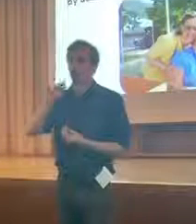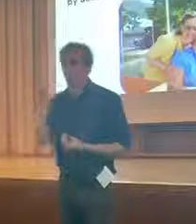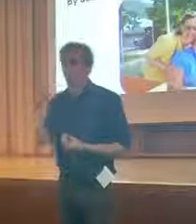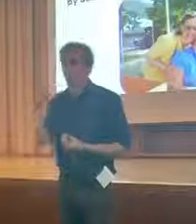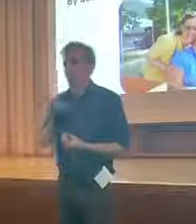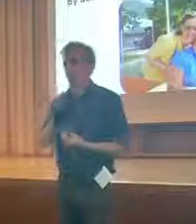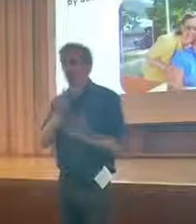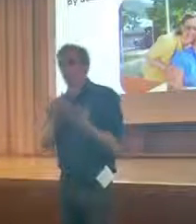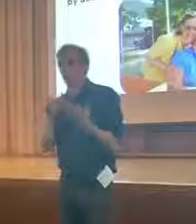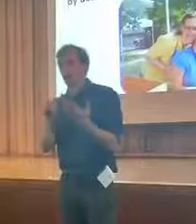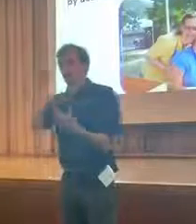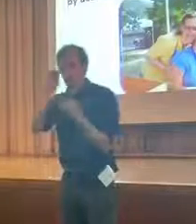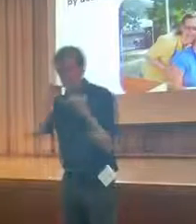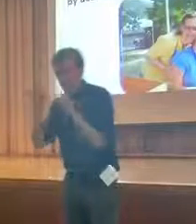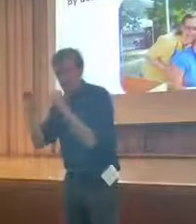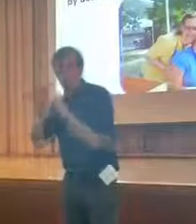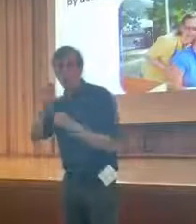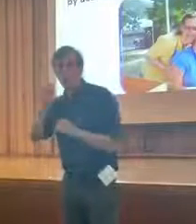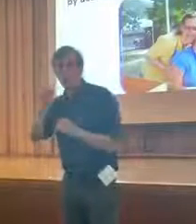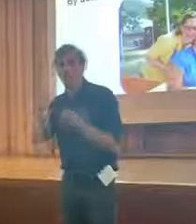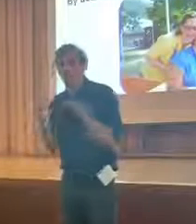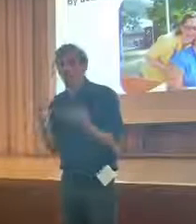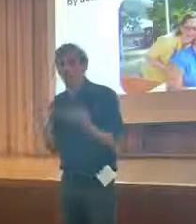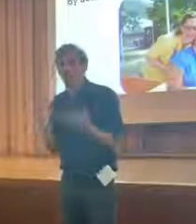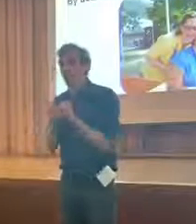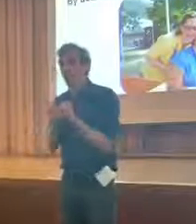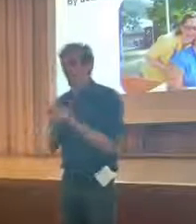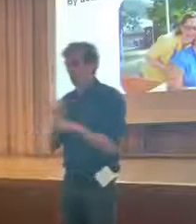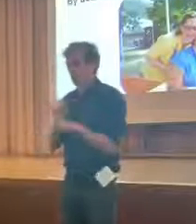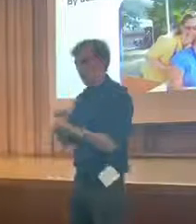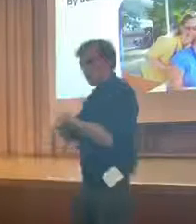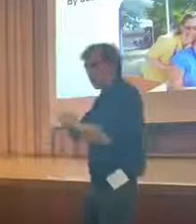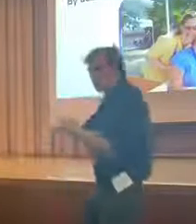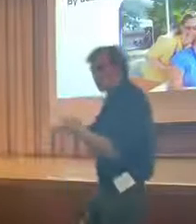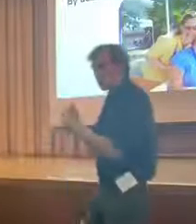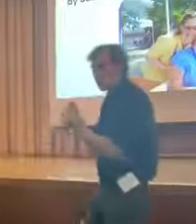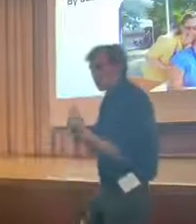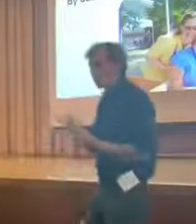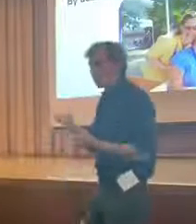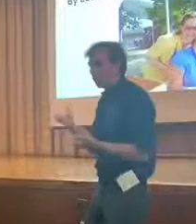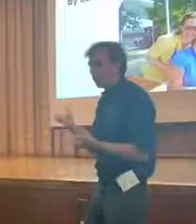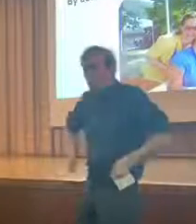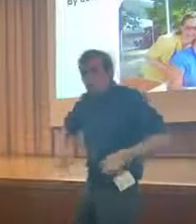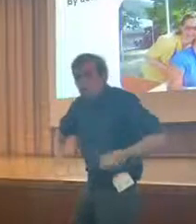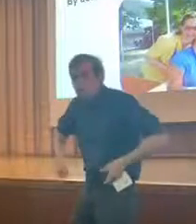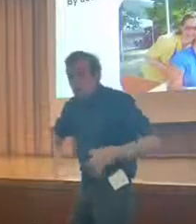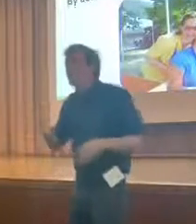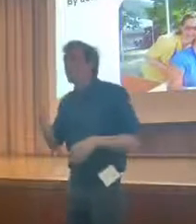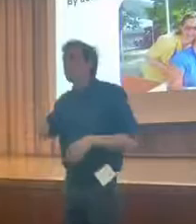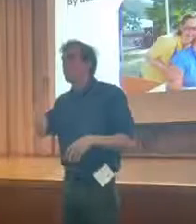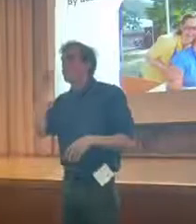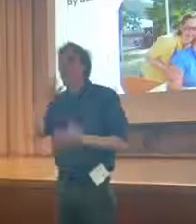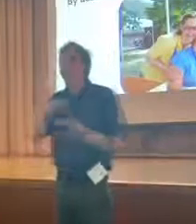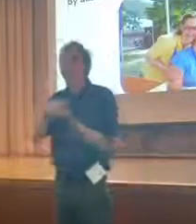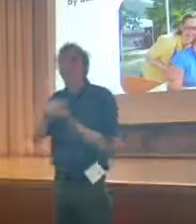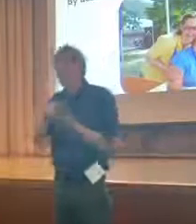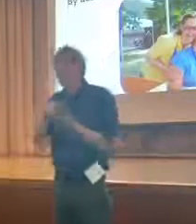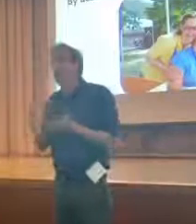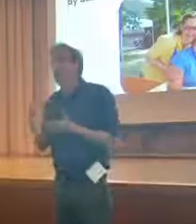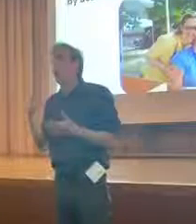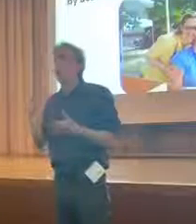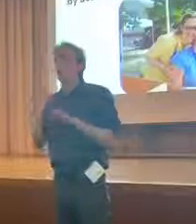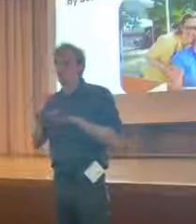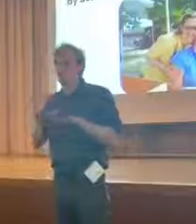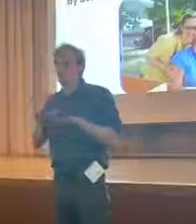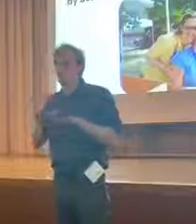with vulnerable adults and children, they could secure wheelchairs and buses. And I came into that